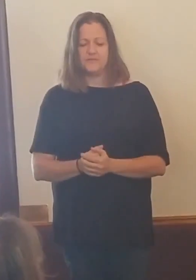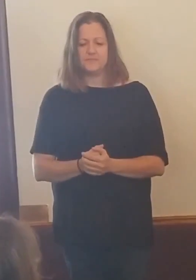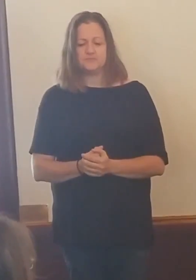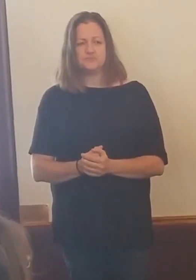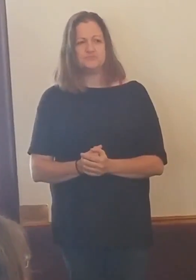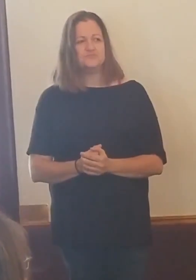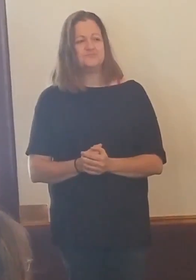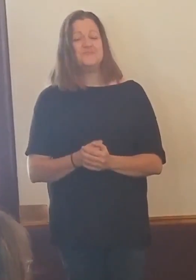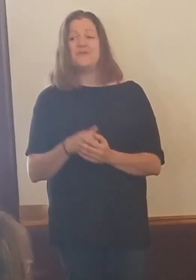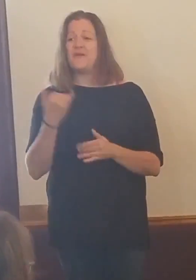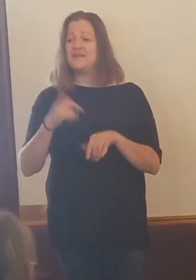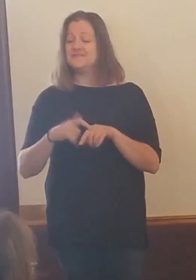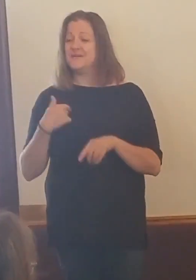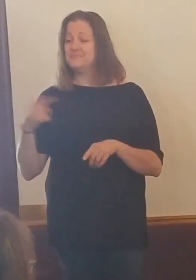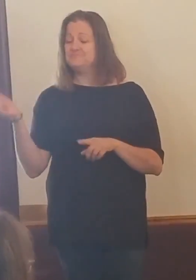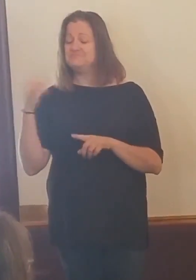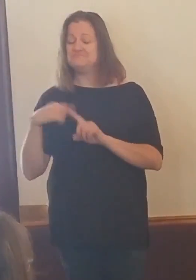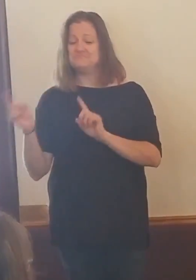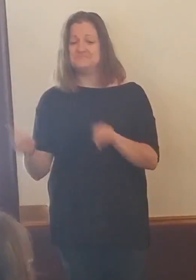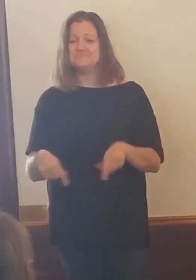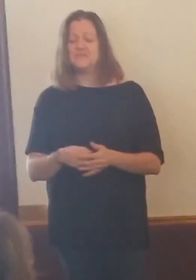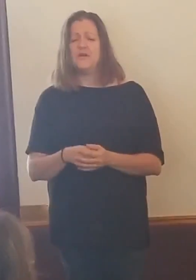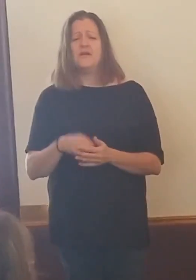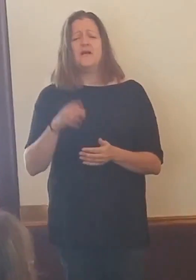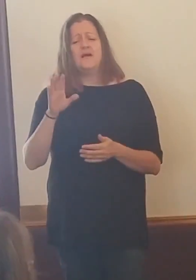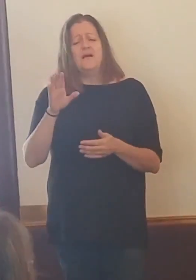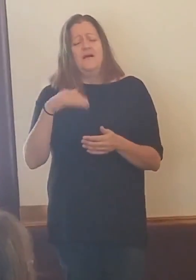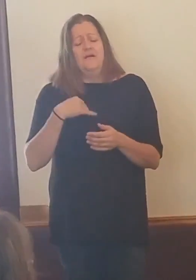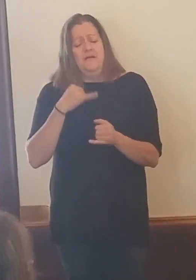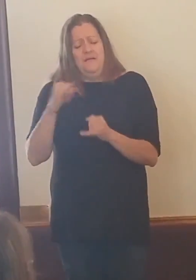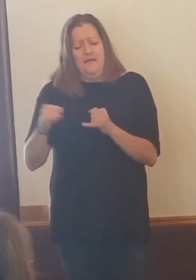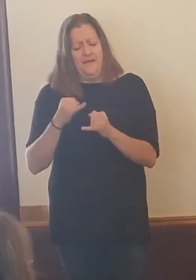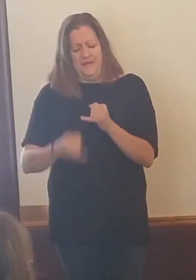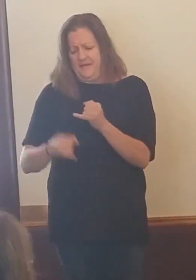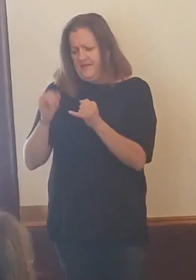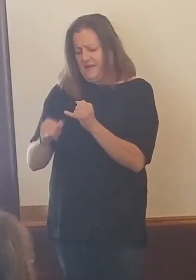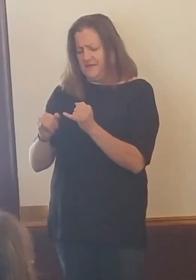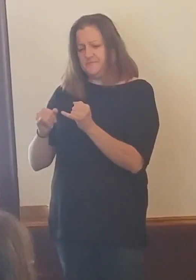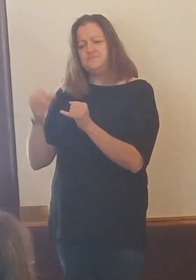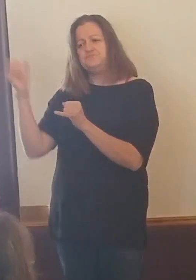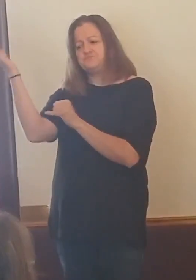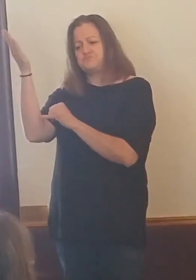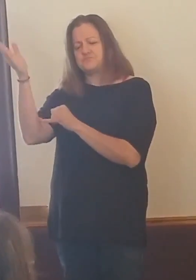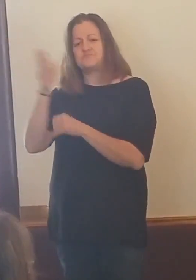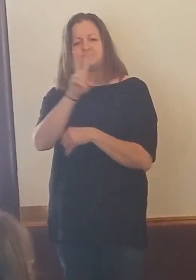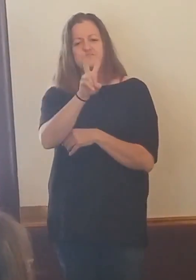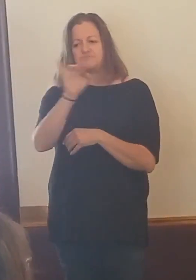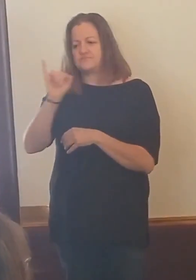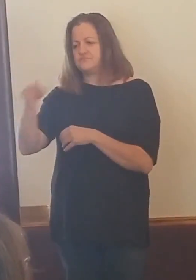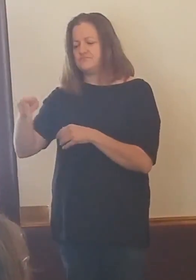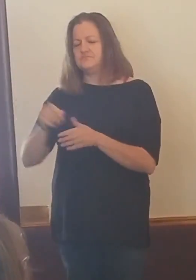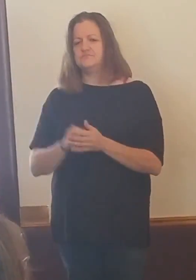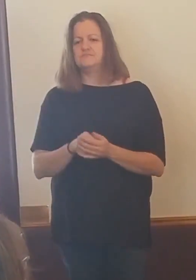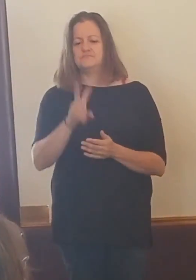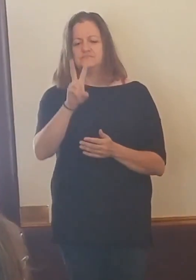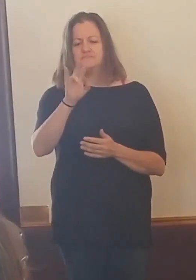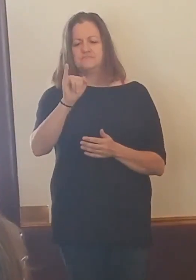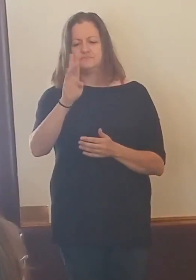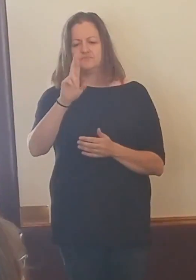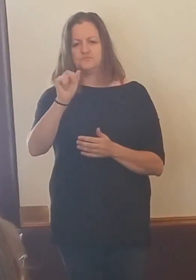So when I was last with you a couple weeks ago, we ended a sermon series called VIP,